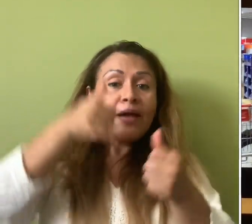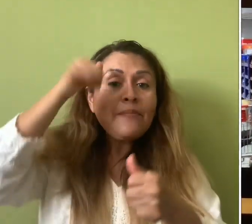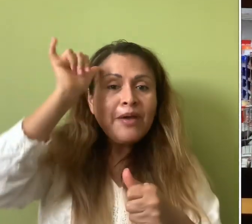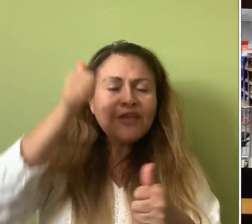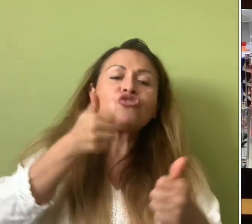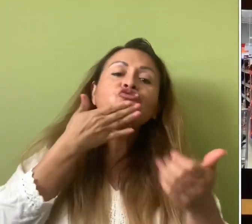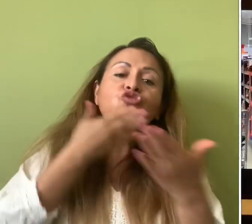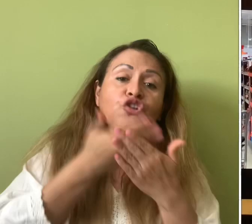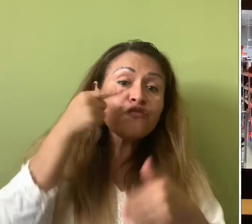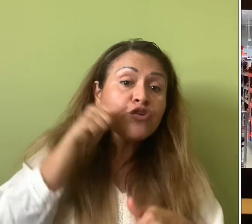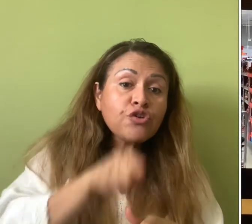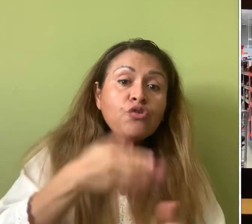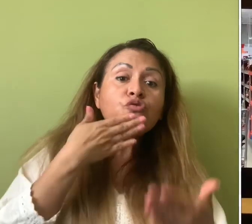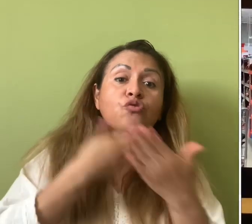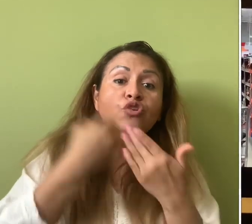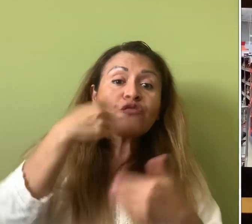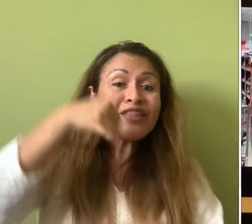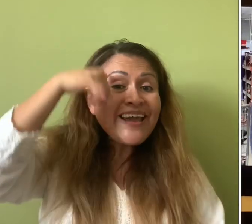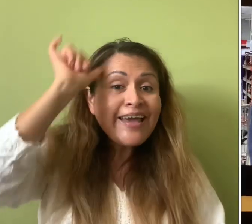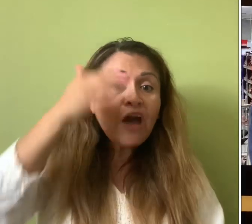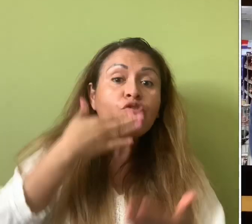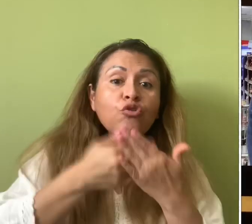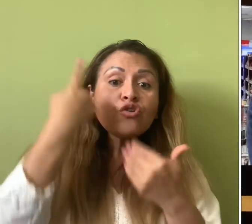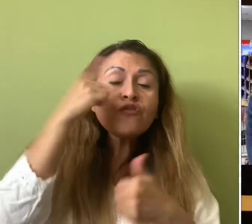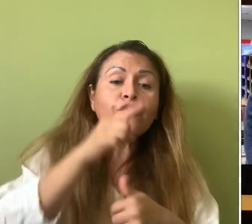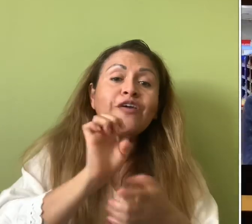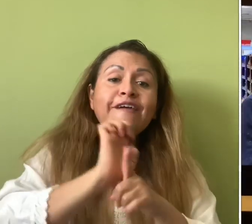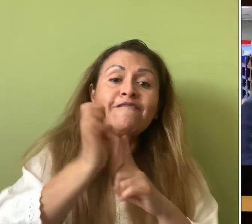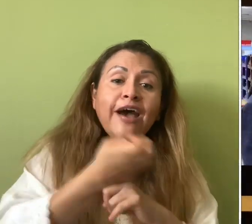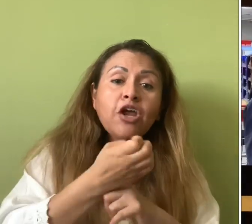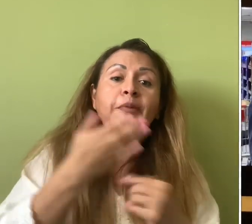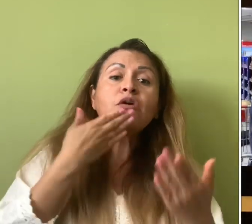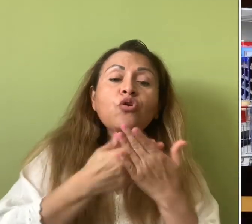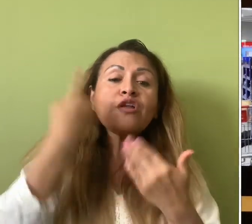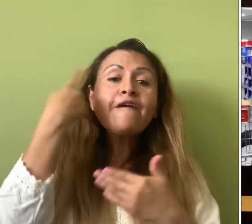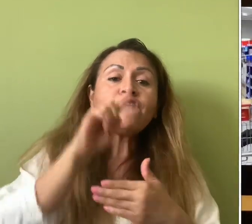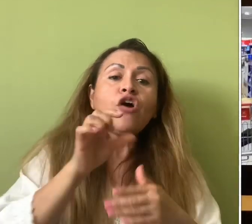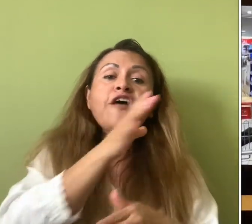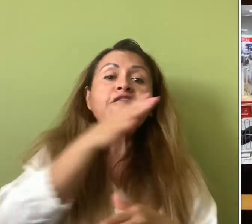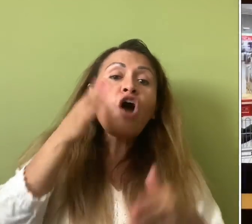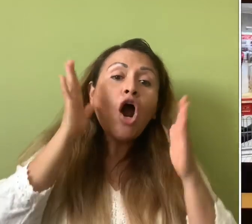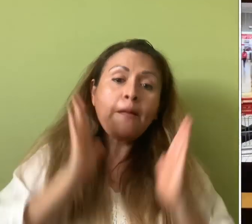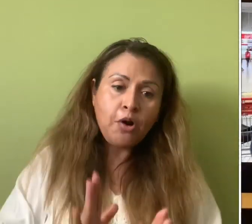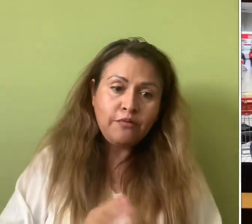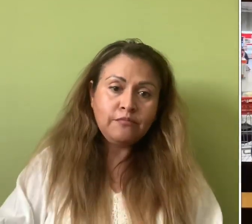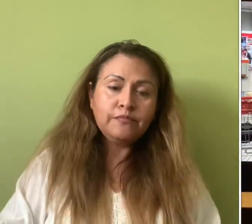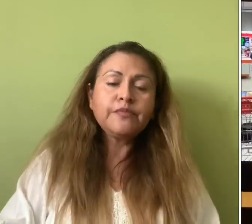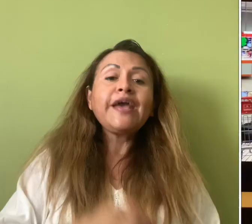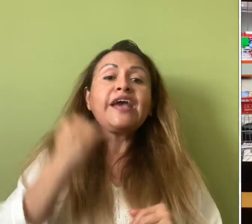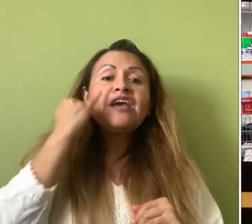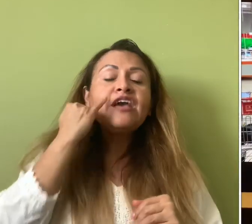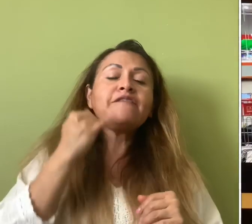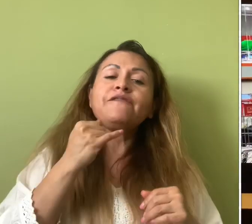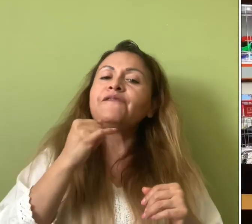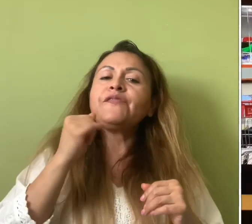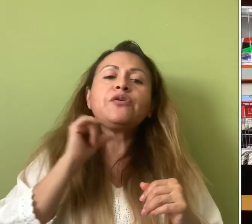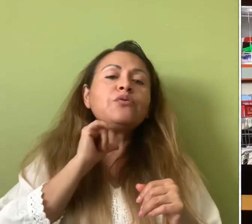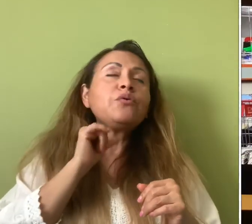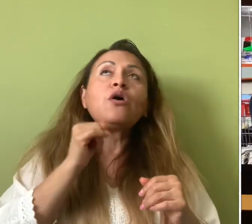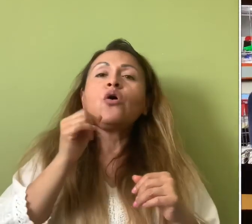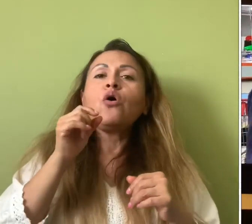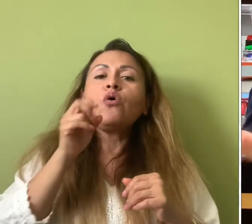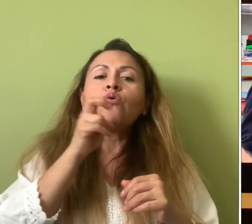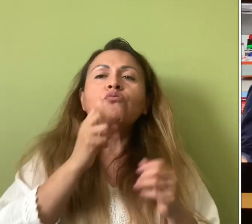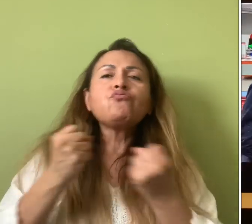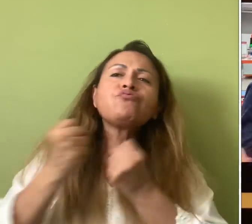better for the cow, better for the environment, better for the farmer. This is the kind of stuff you want to eat. road trip or not, paleo, keto, this